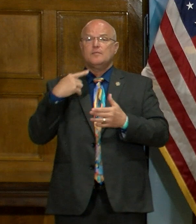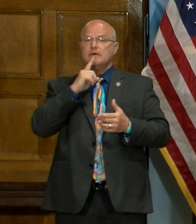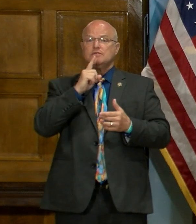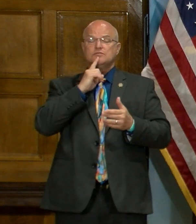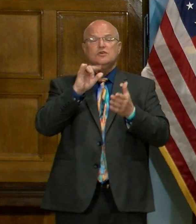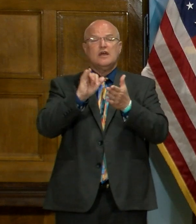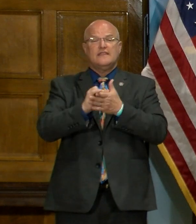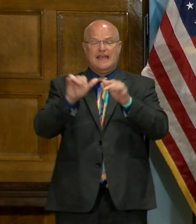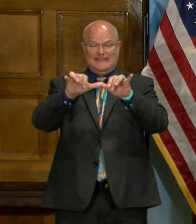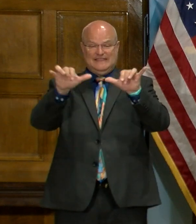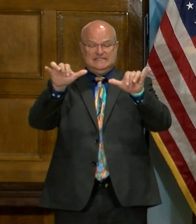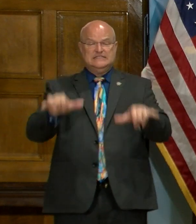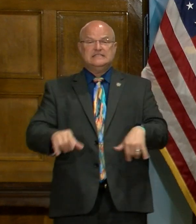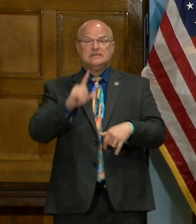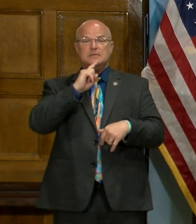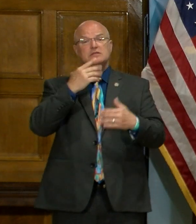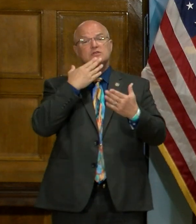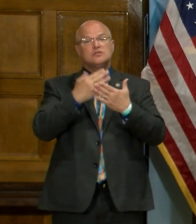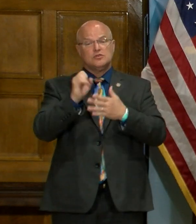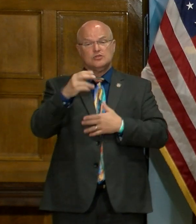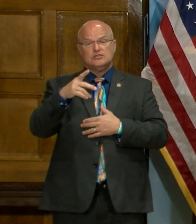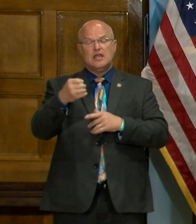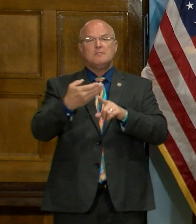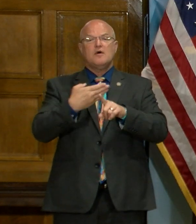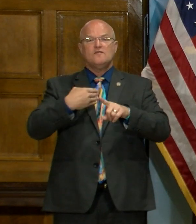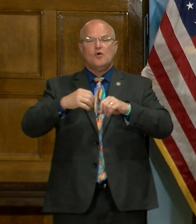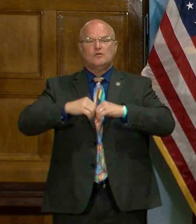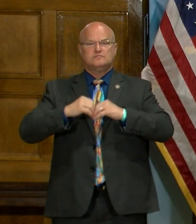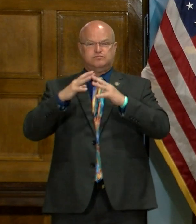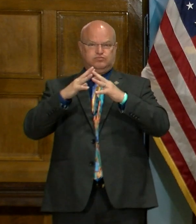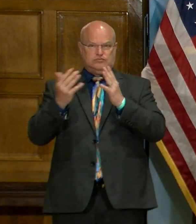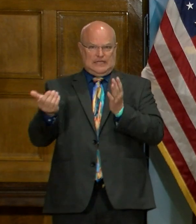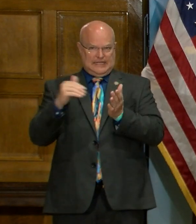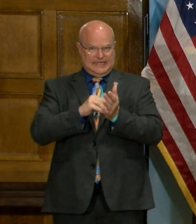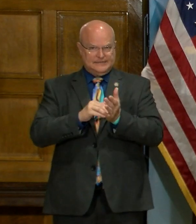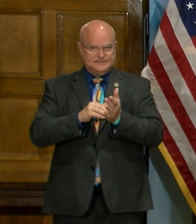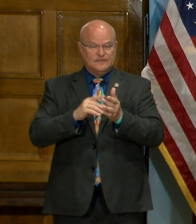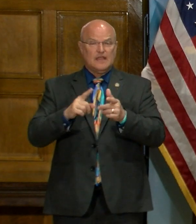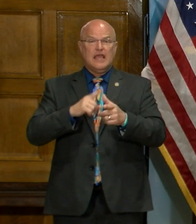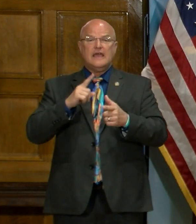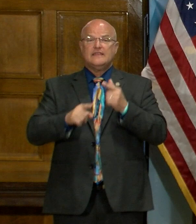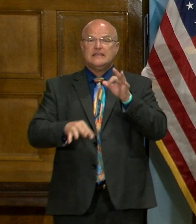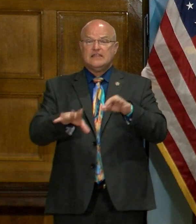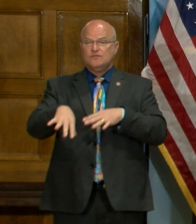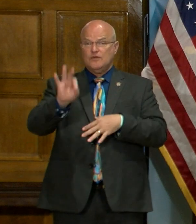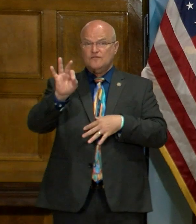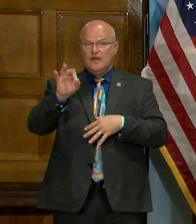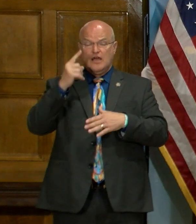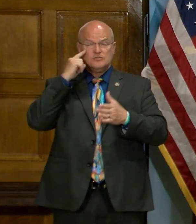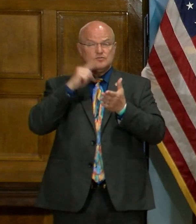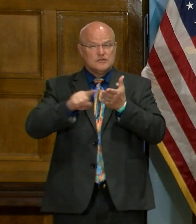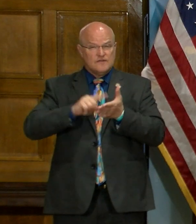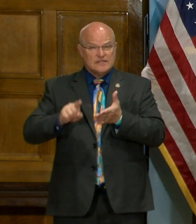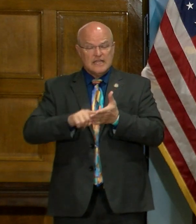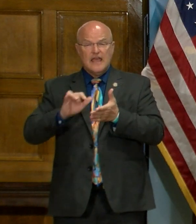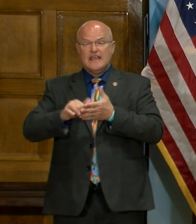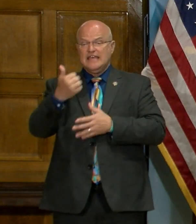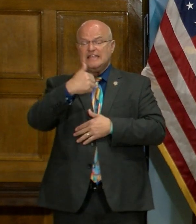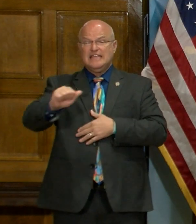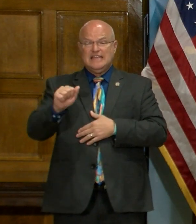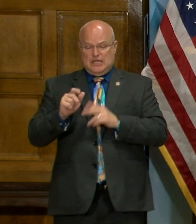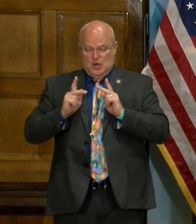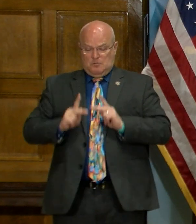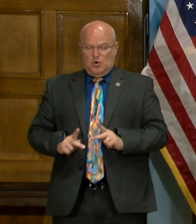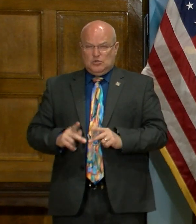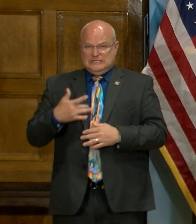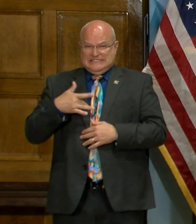make sure that the system is in good shape before it goes back online. And then if we find during our investigation that any